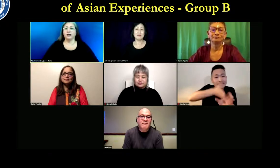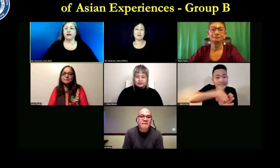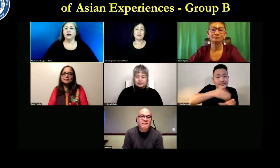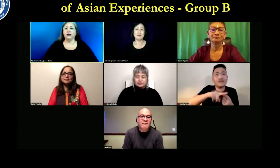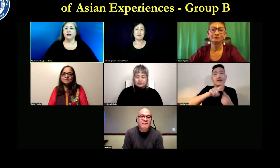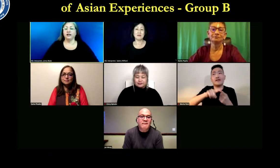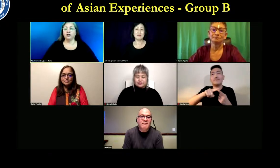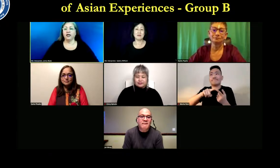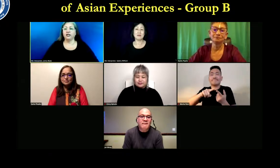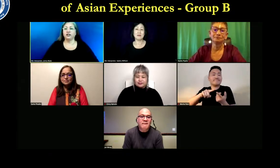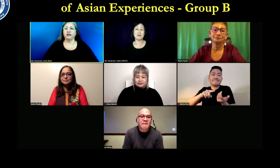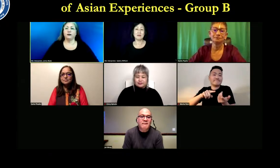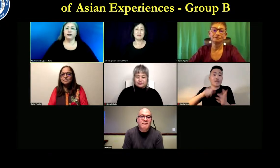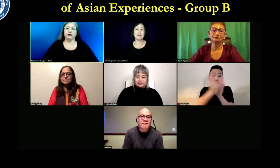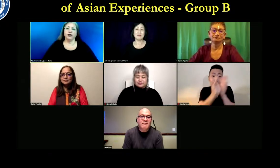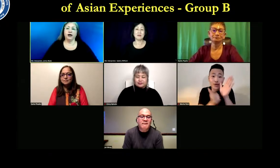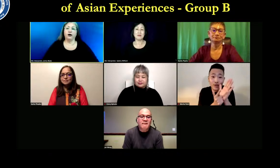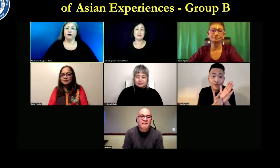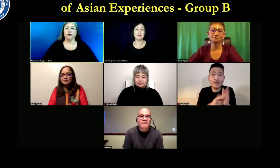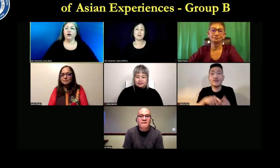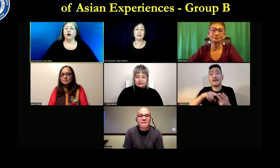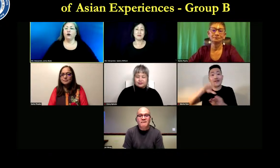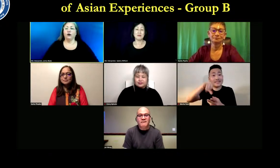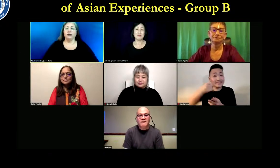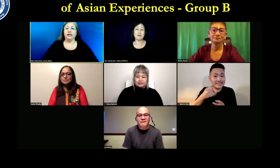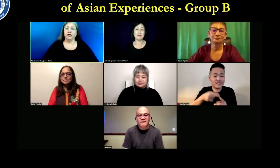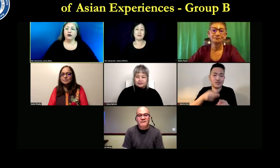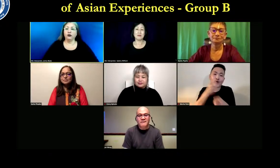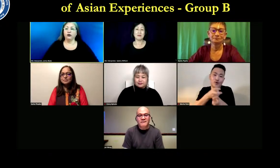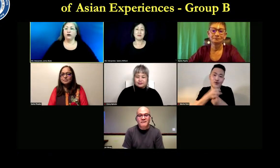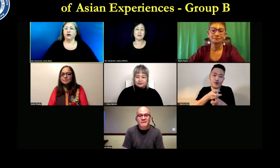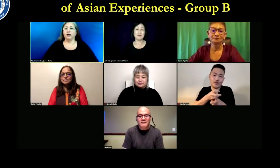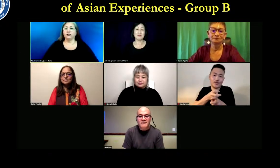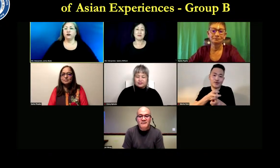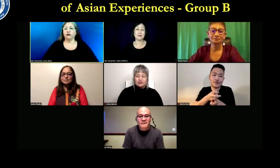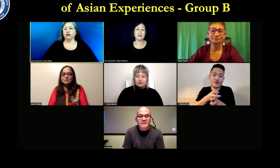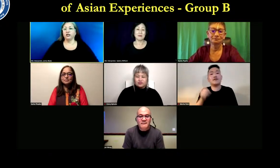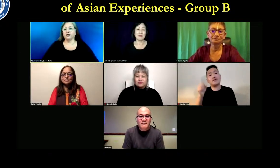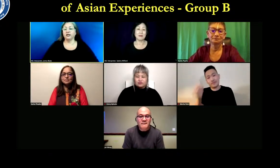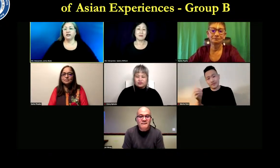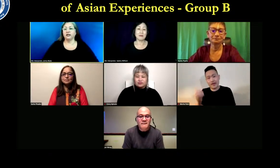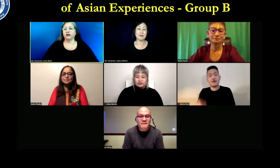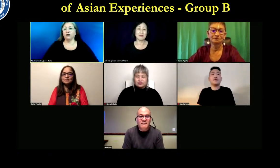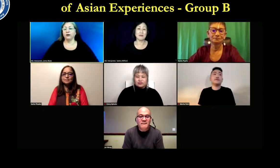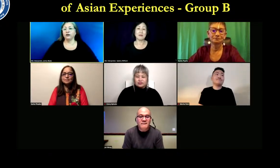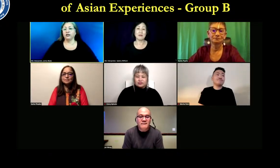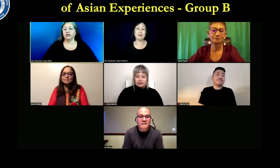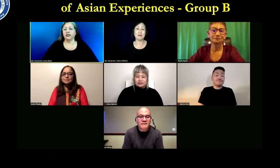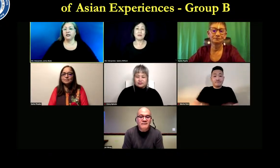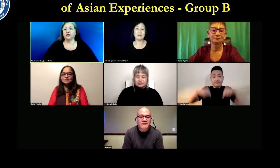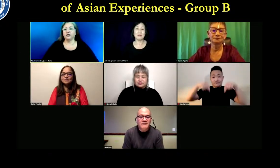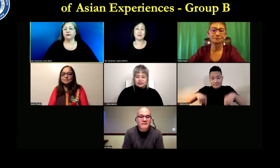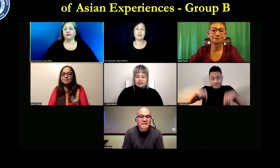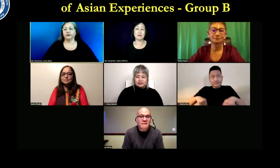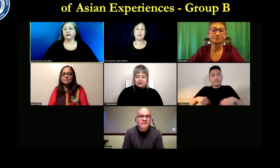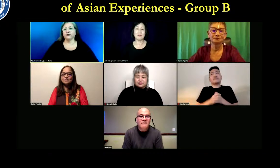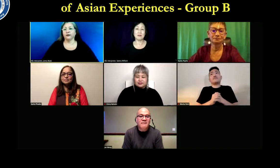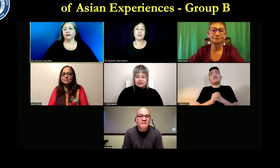to getting the education in mental health or legal, social justice and criminal